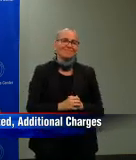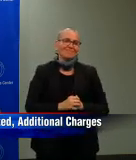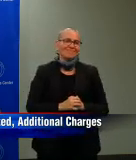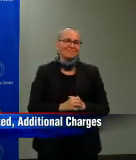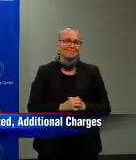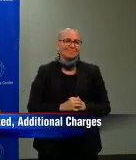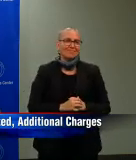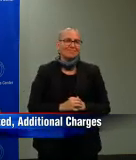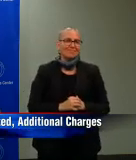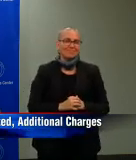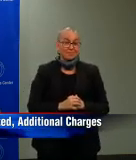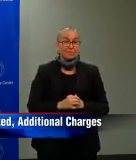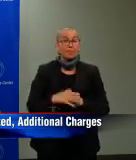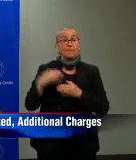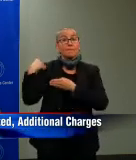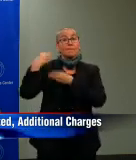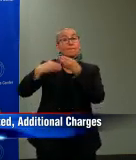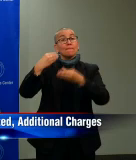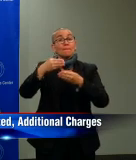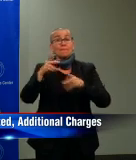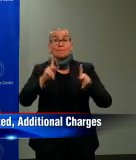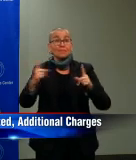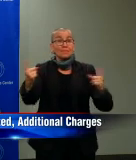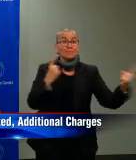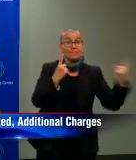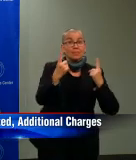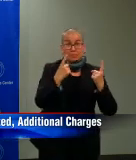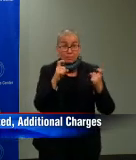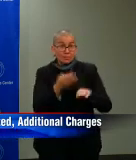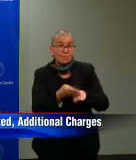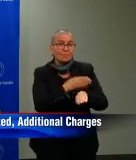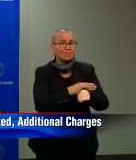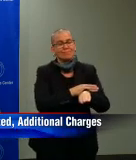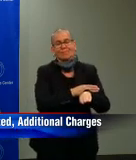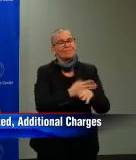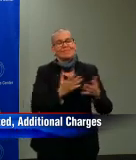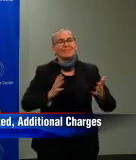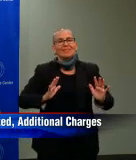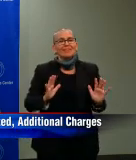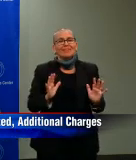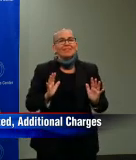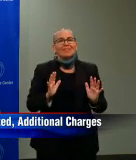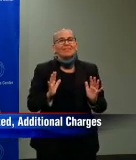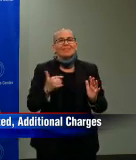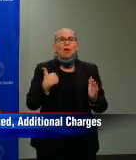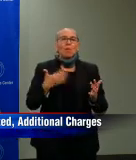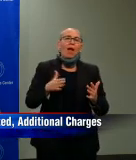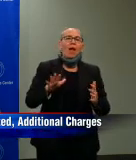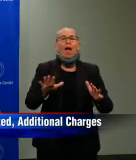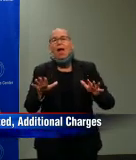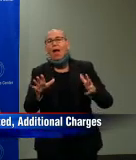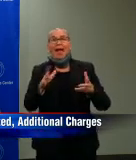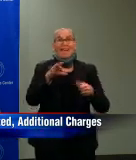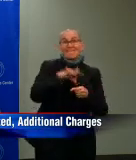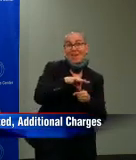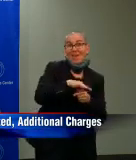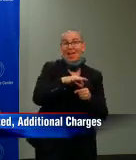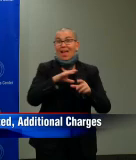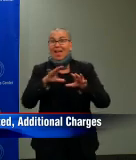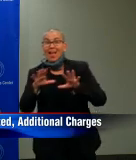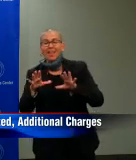up and say, and when we've made progress, I certainly don't want to deny that. We've made progress from the Voting Rights Act and things,